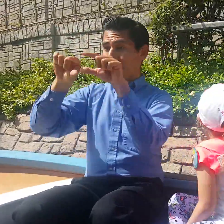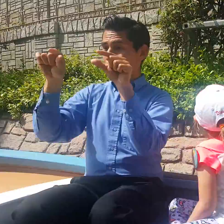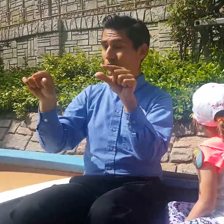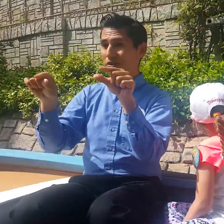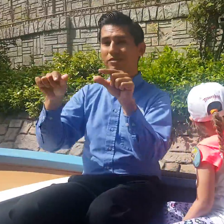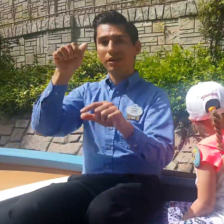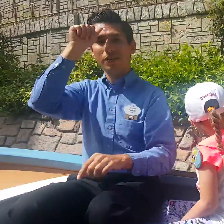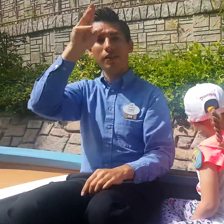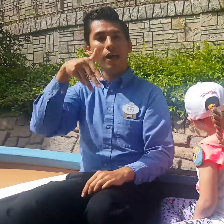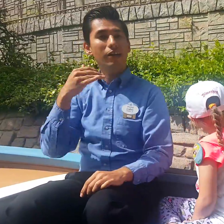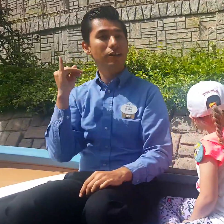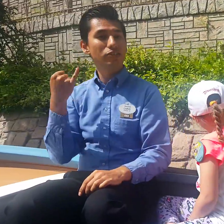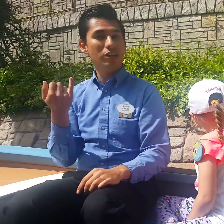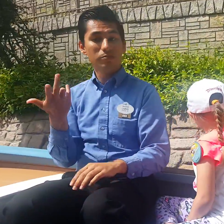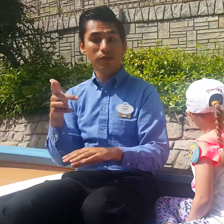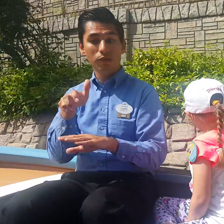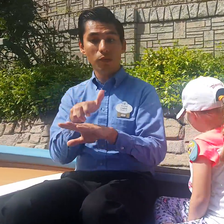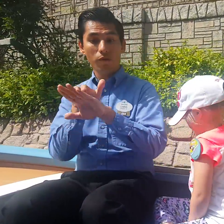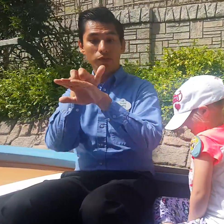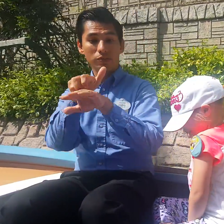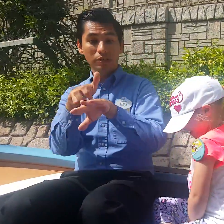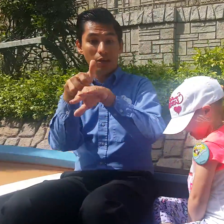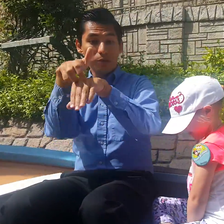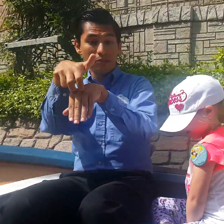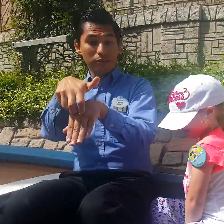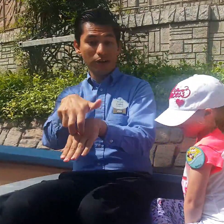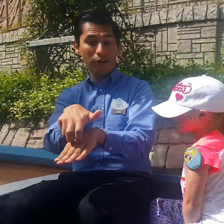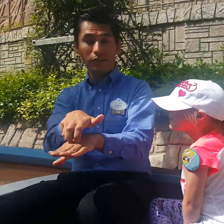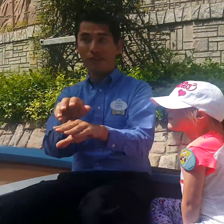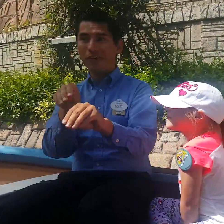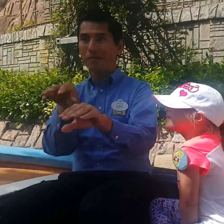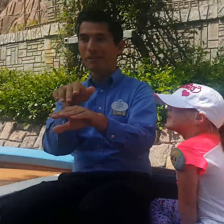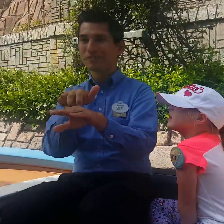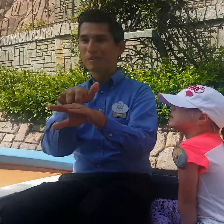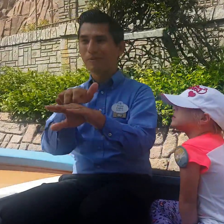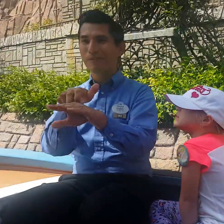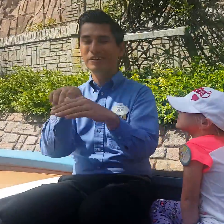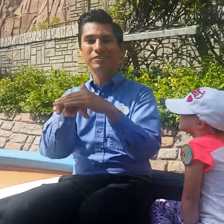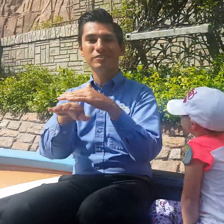soared over, sideways and under, on their magic carpet ride to a whole new world.